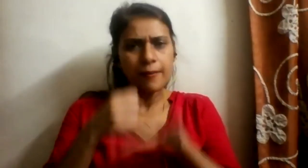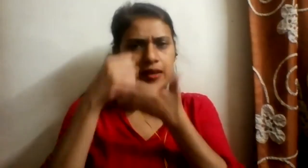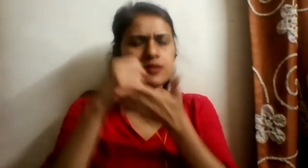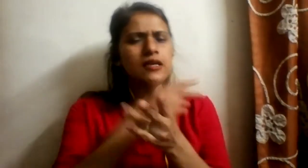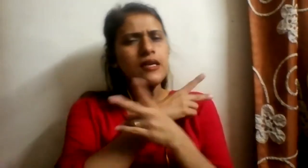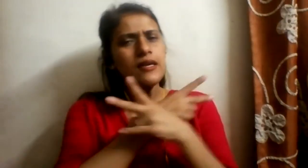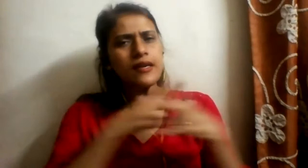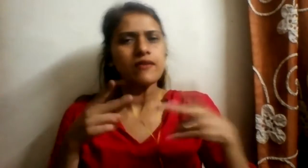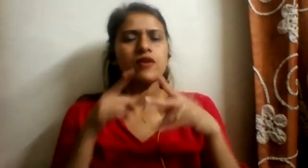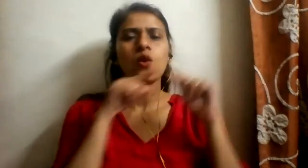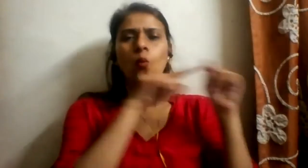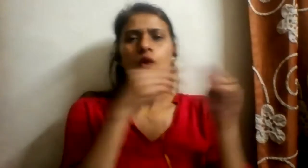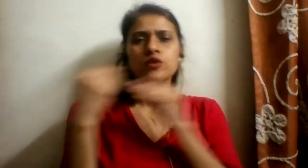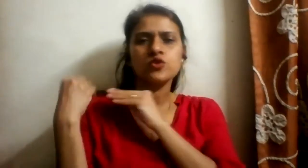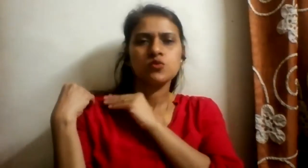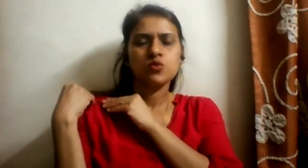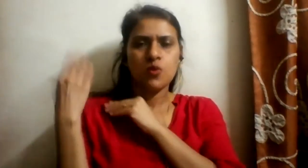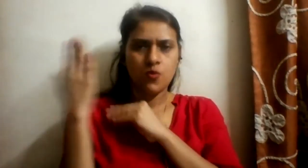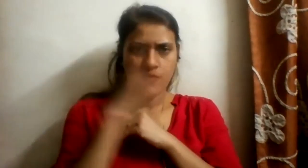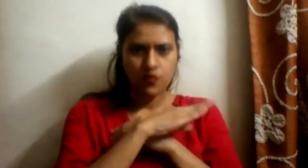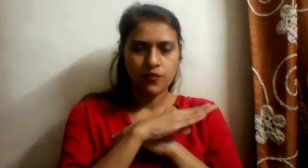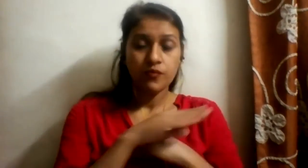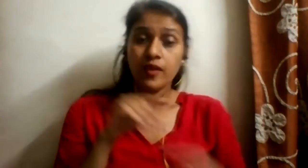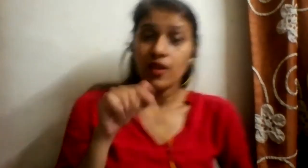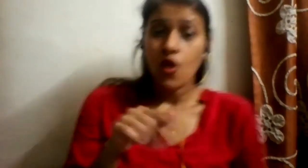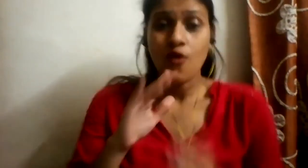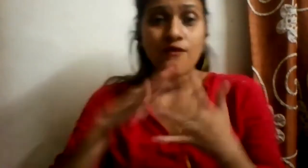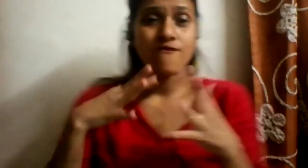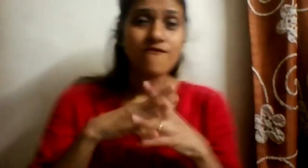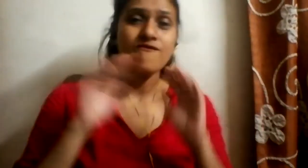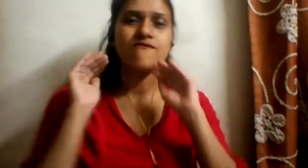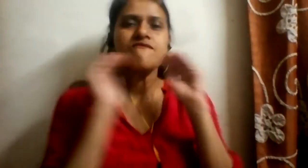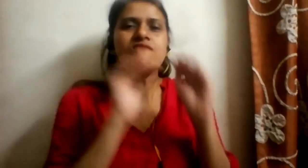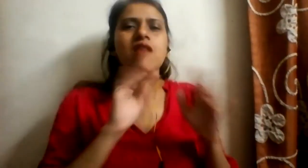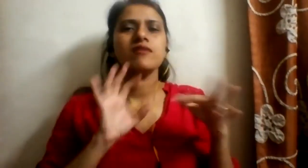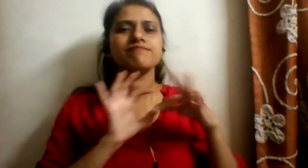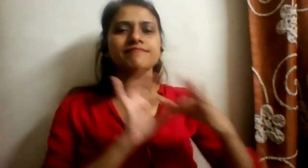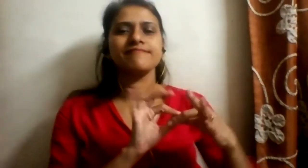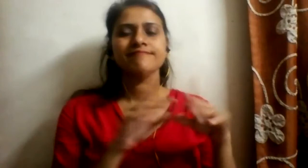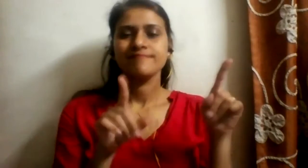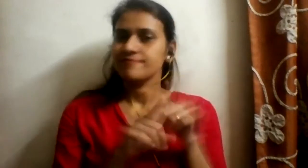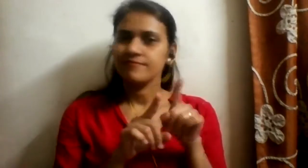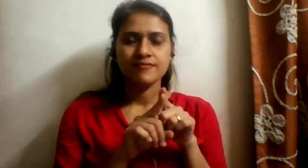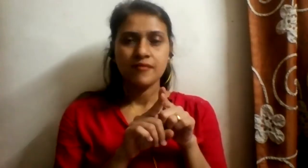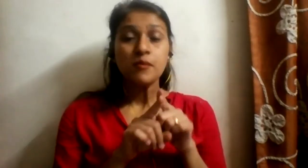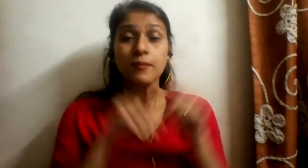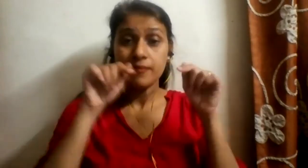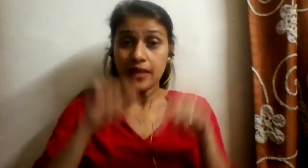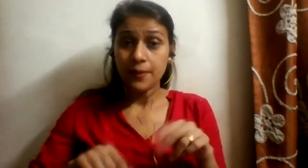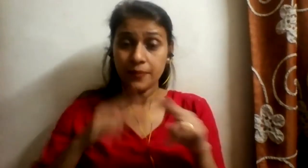done by welfare. So approach was welfare oriented. Of course, subsequently the name got changed from welfare, they became